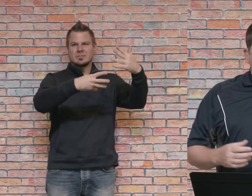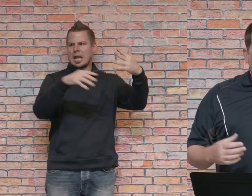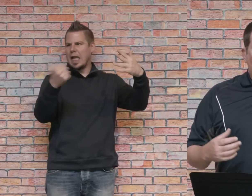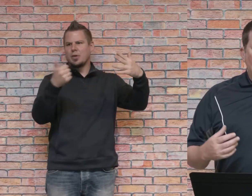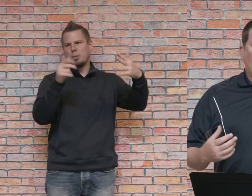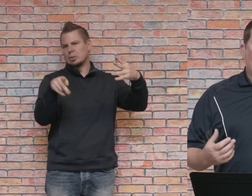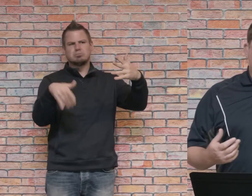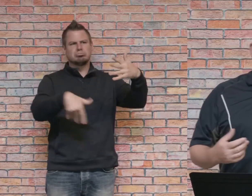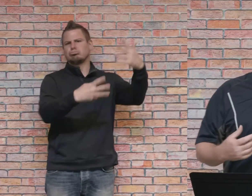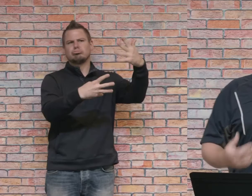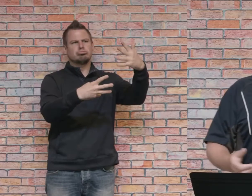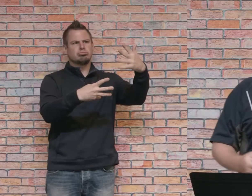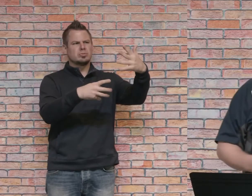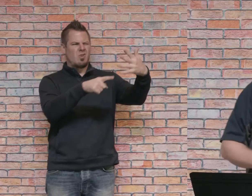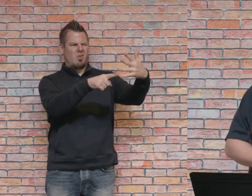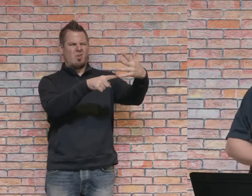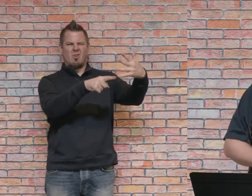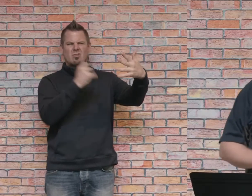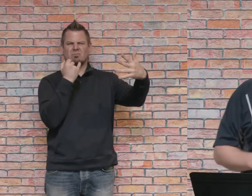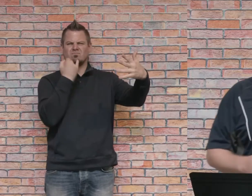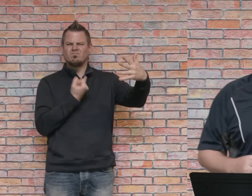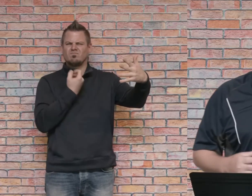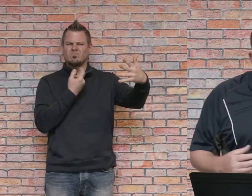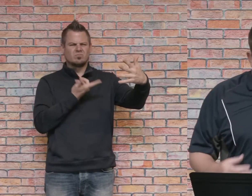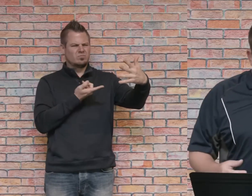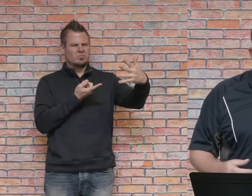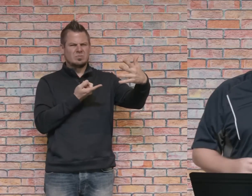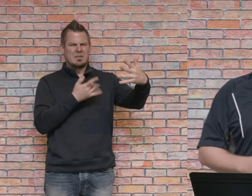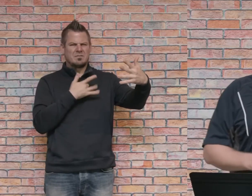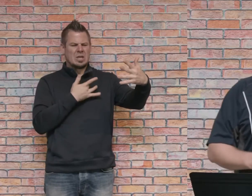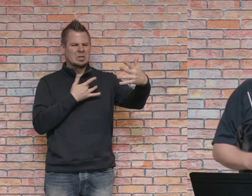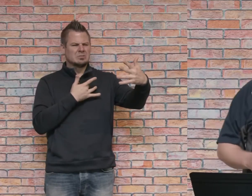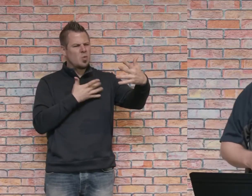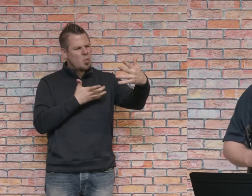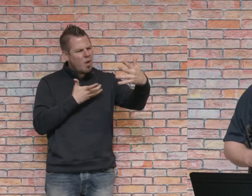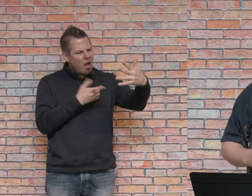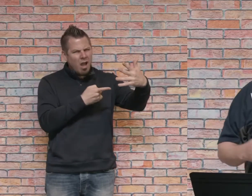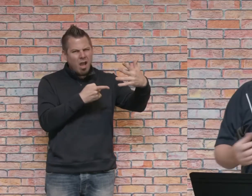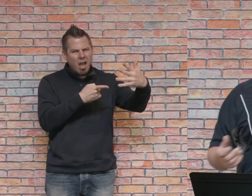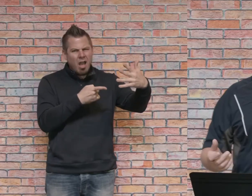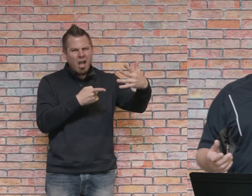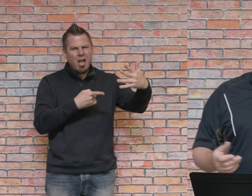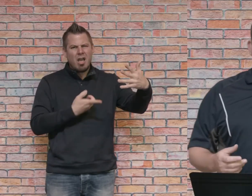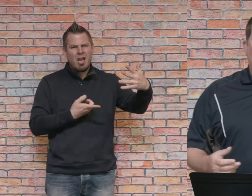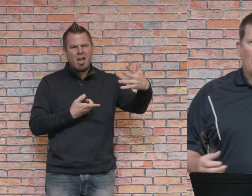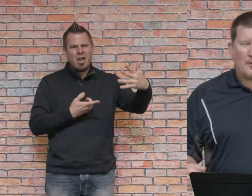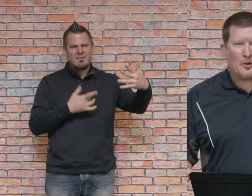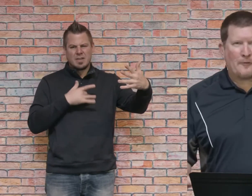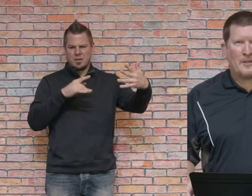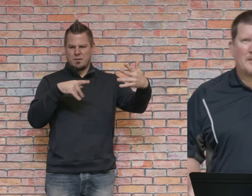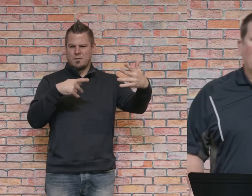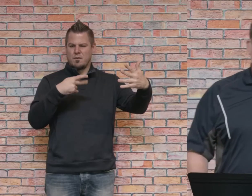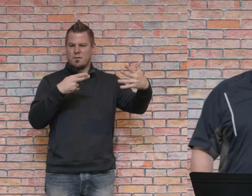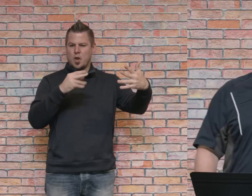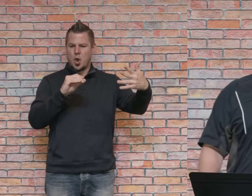Maybe you start to feel jealous. Maybe you start to feel envious. Maybe you're having FOMO, which is the fear of missing out.